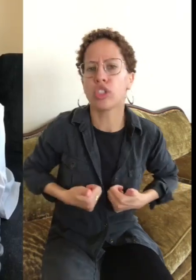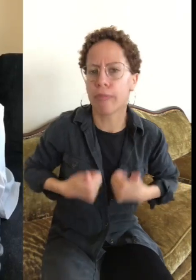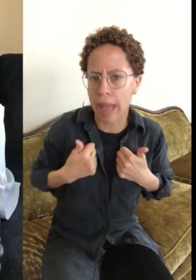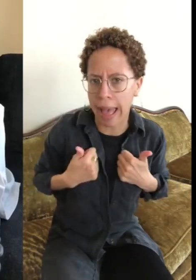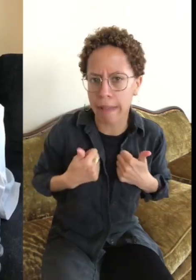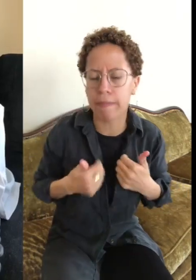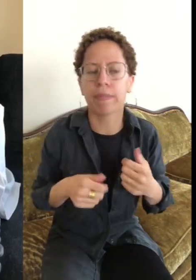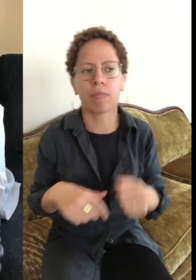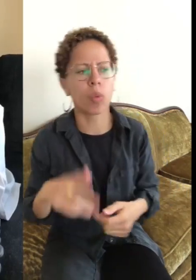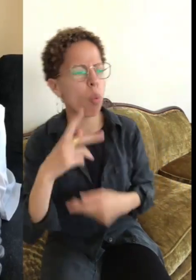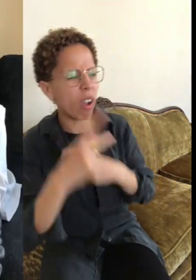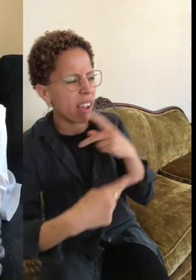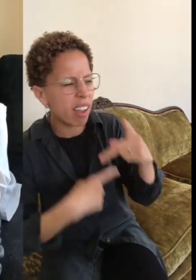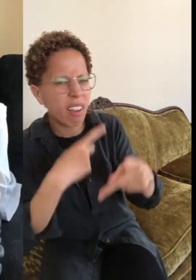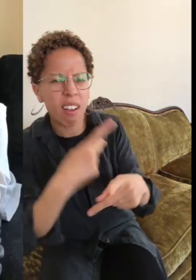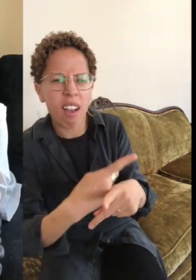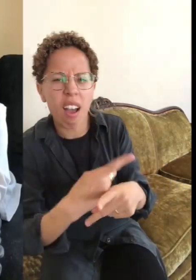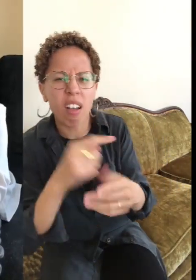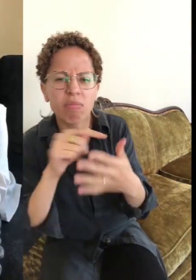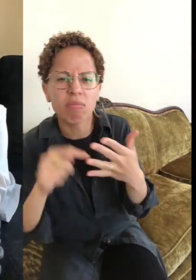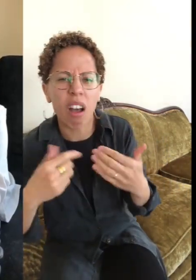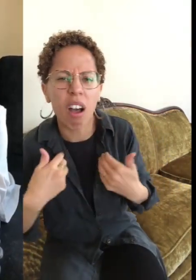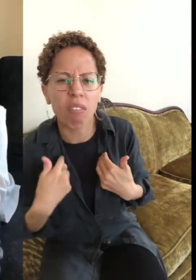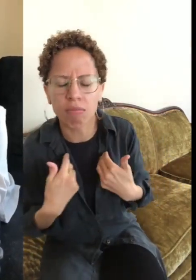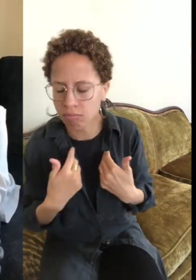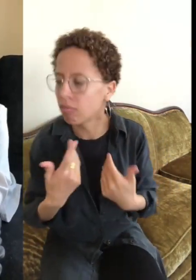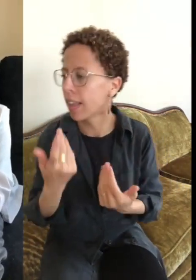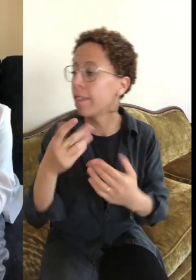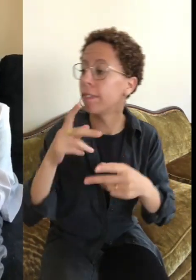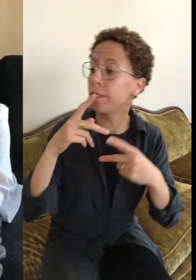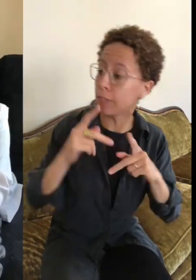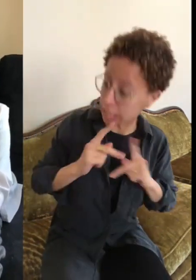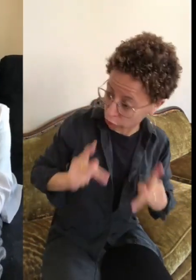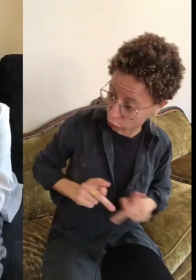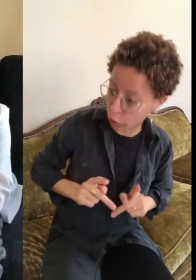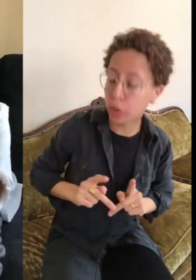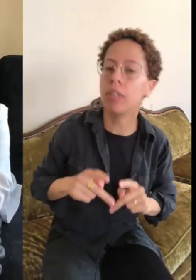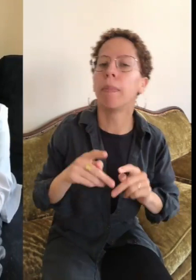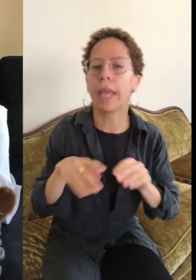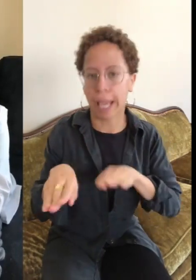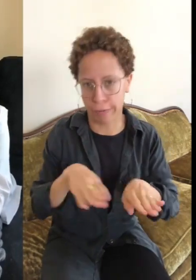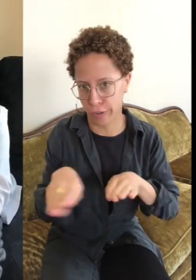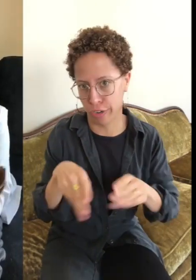of adaptations? Physical or behavioral.